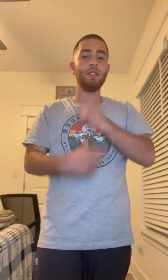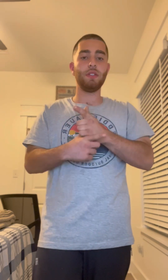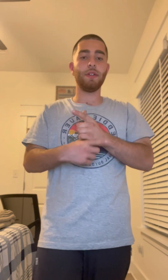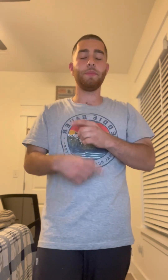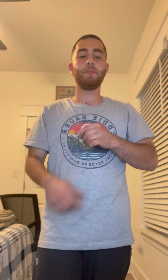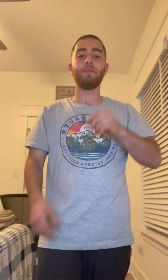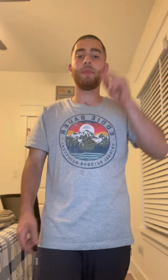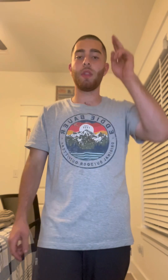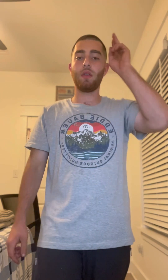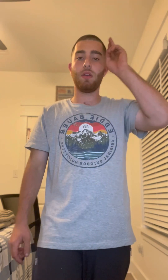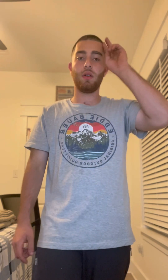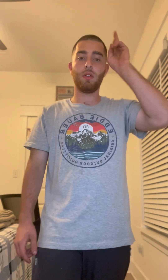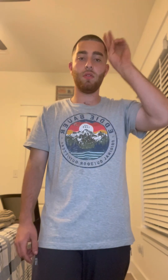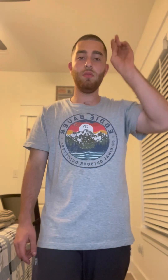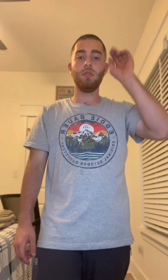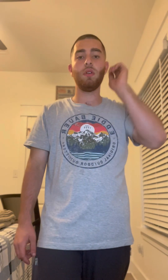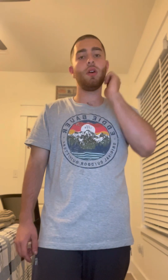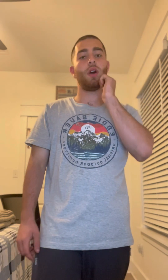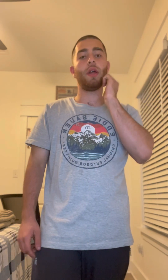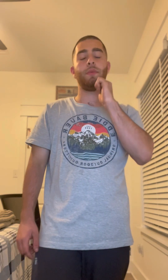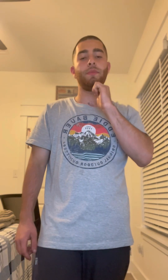sister. Uncle, aunt.